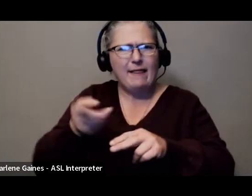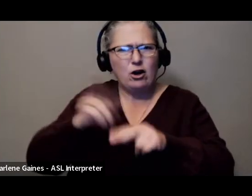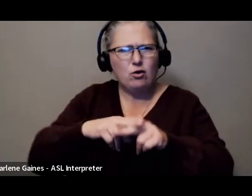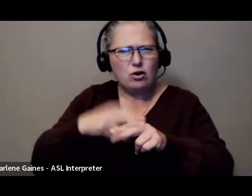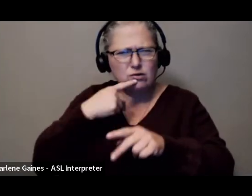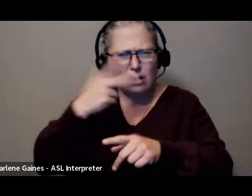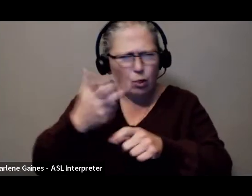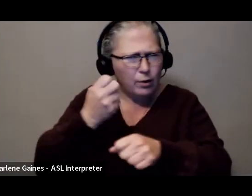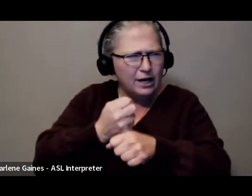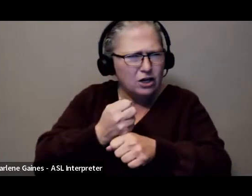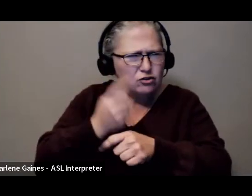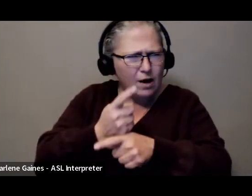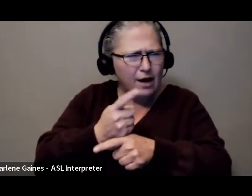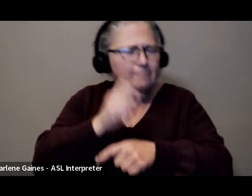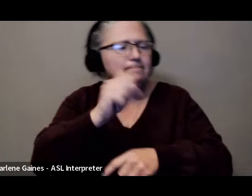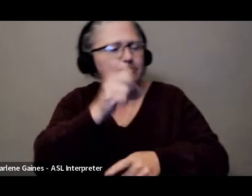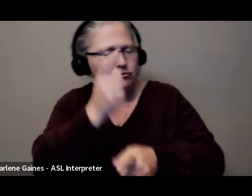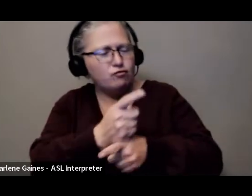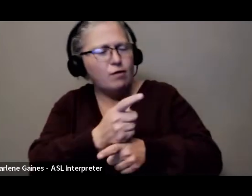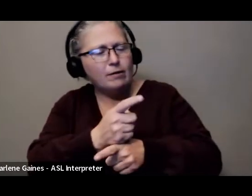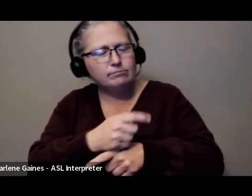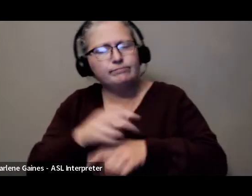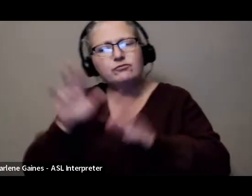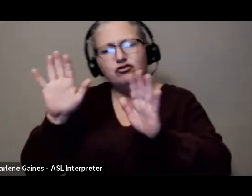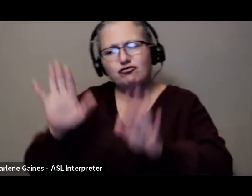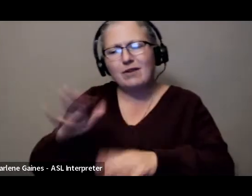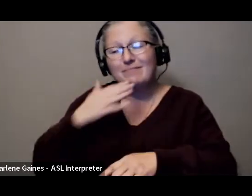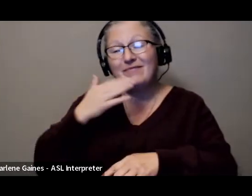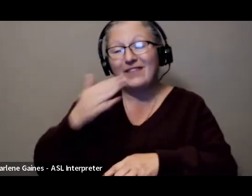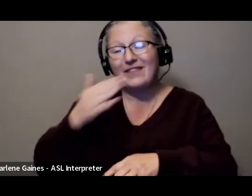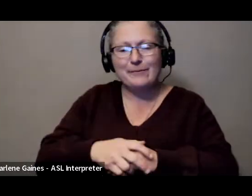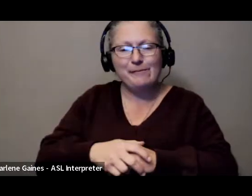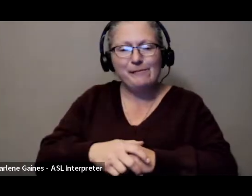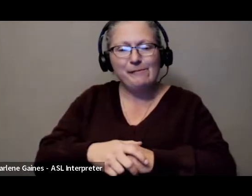to 3 years, you mentioned? Yes, correct. Oh, great. Okay. Thank you.